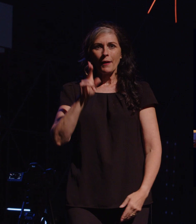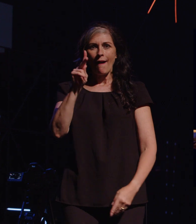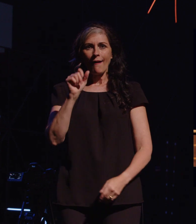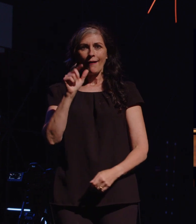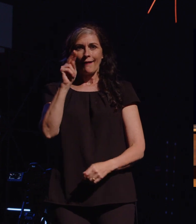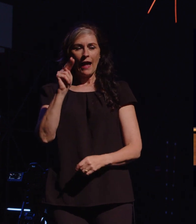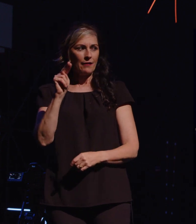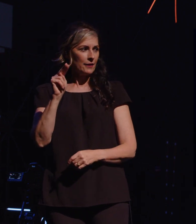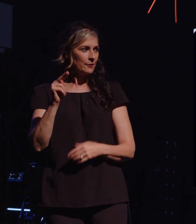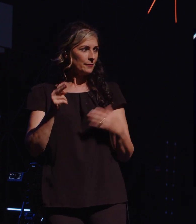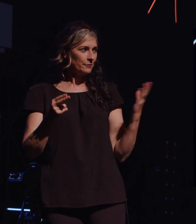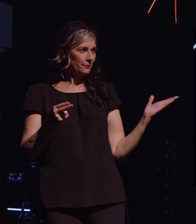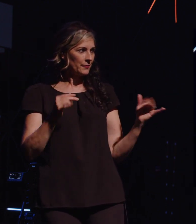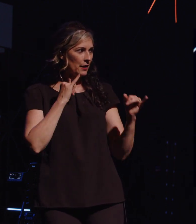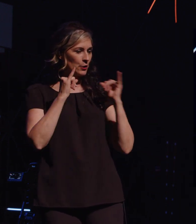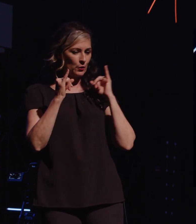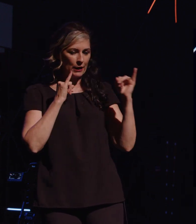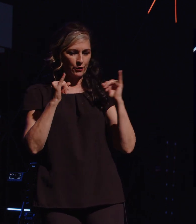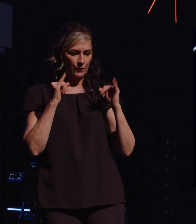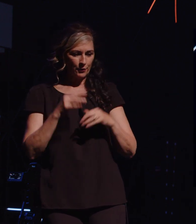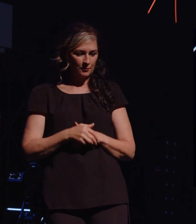comes up here. I'm going to interview him.